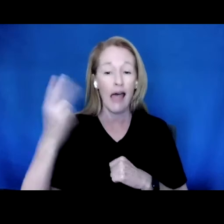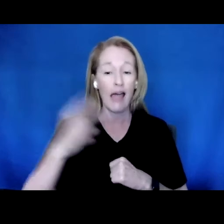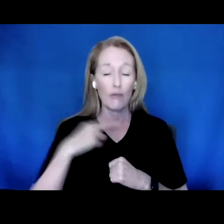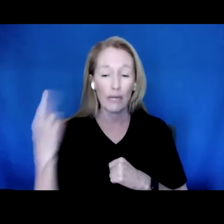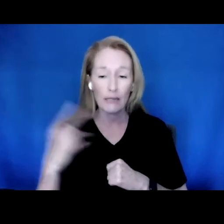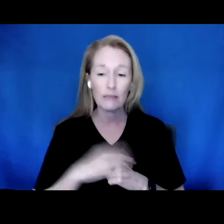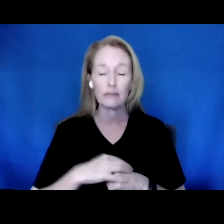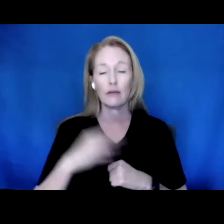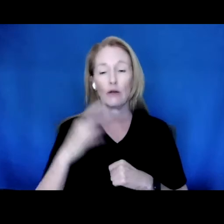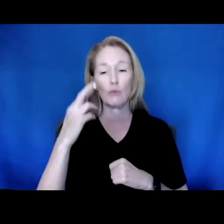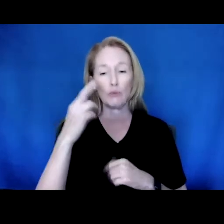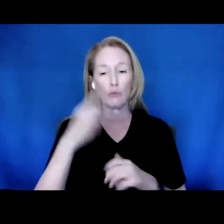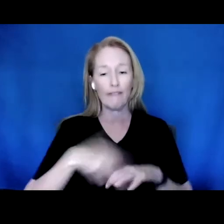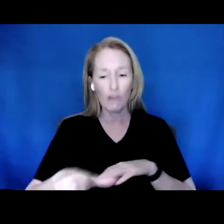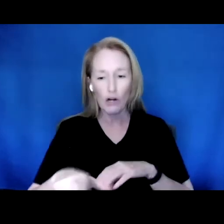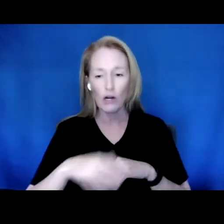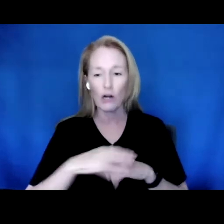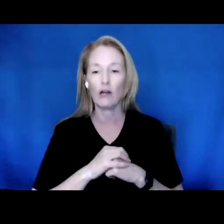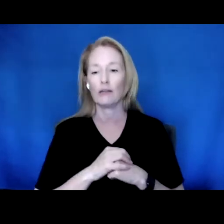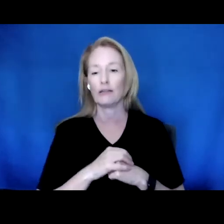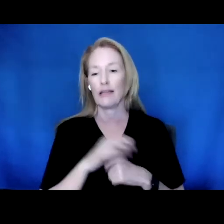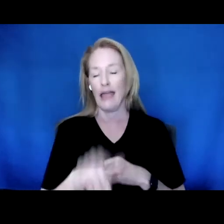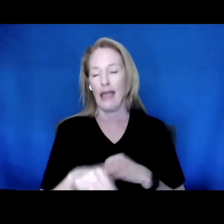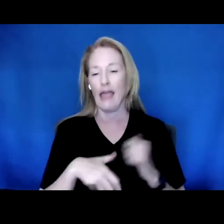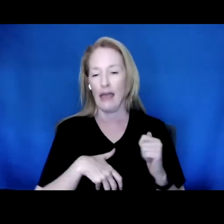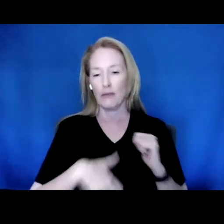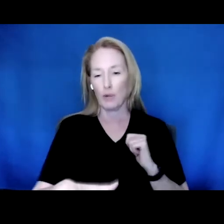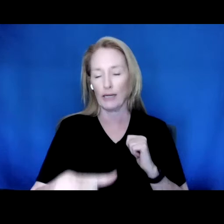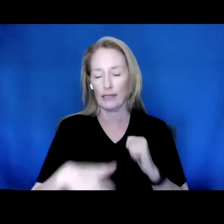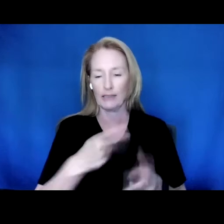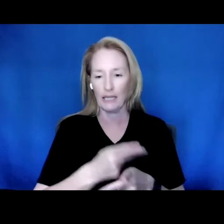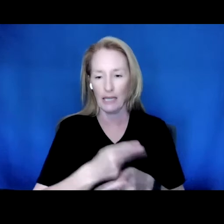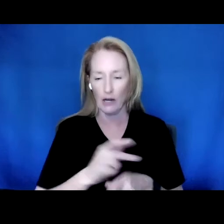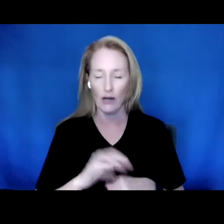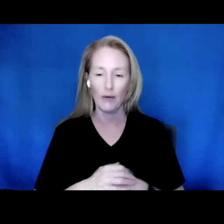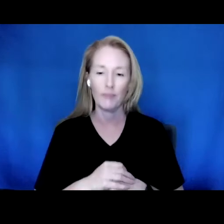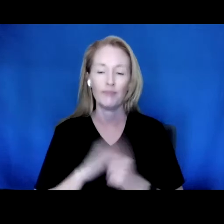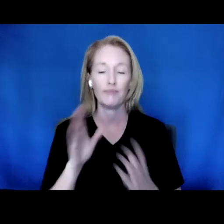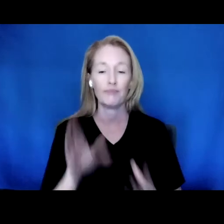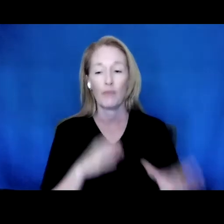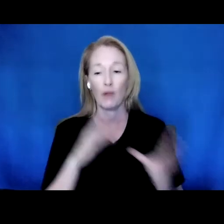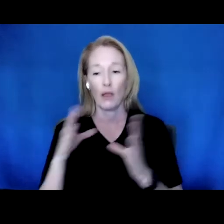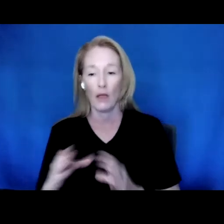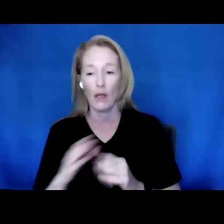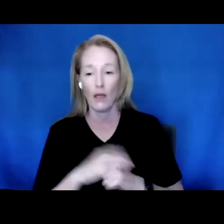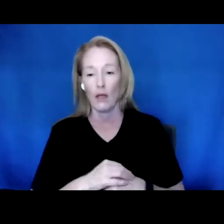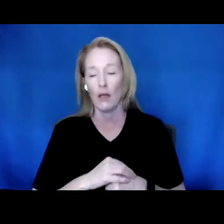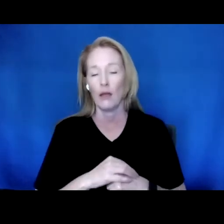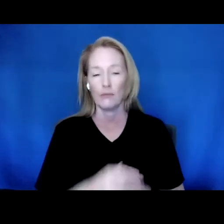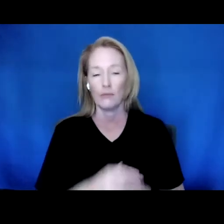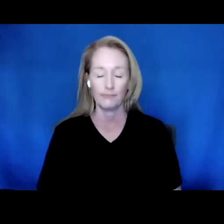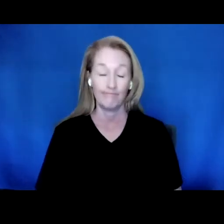for infant health, we tend to look at the sleep environment, breastfeeding, and injury prevention.